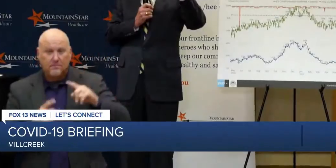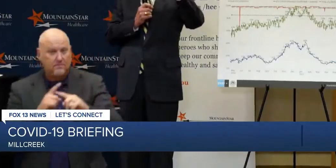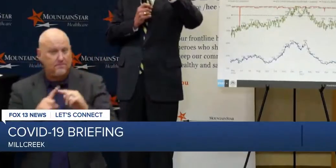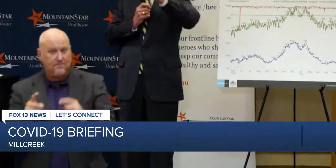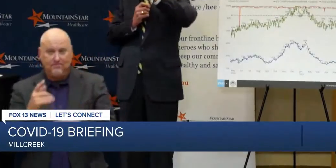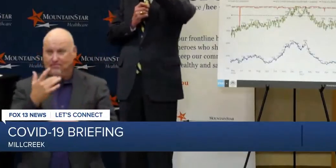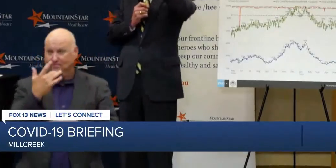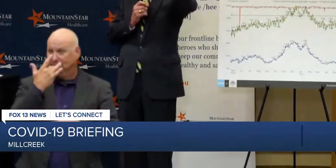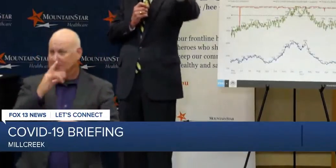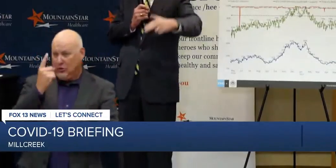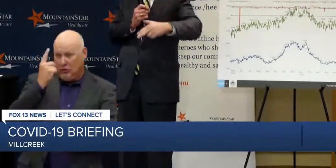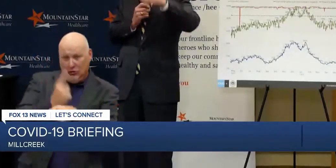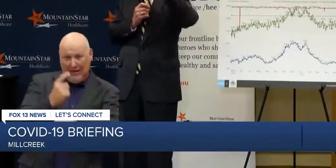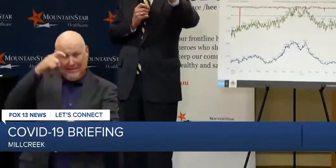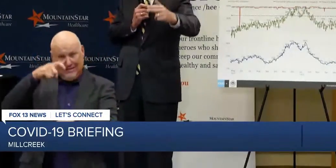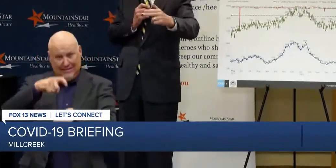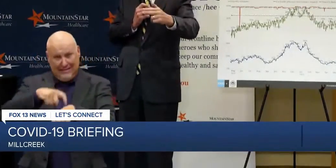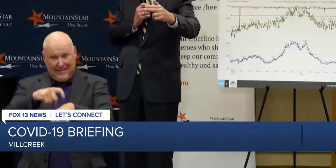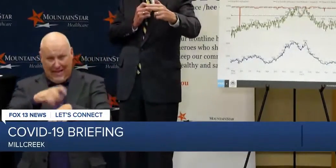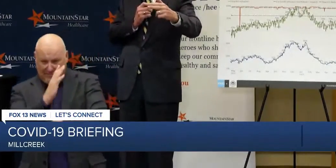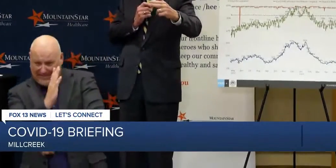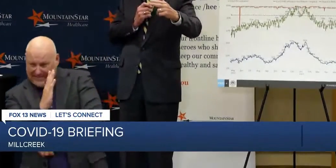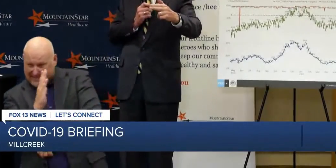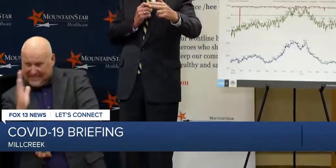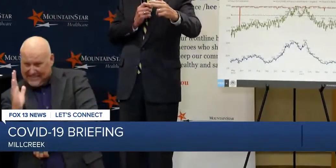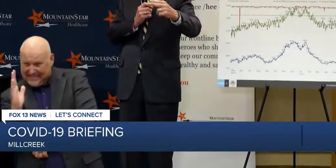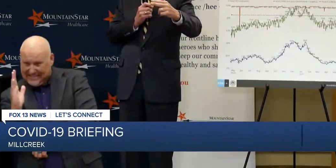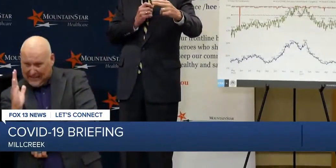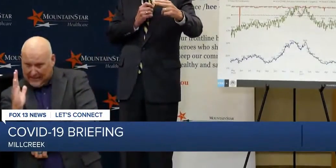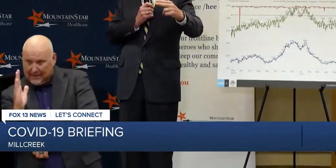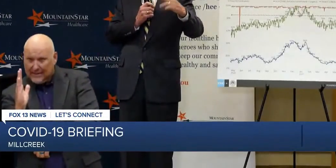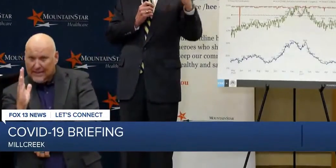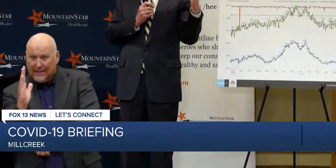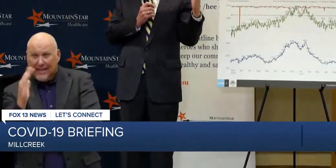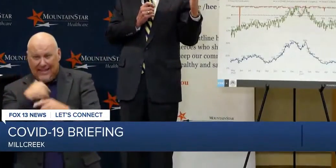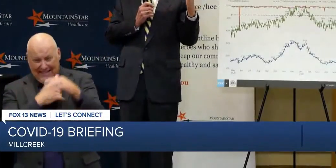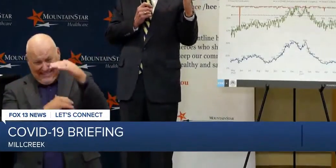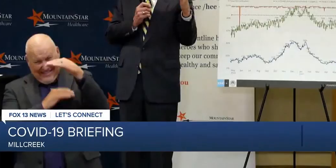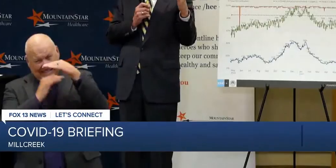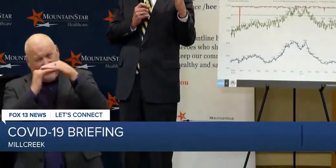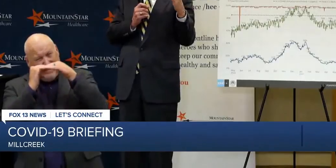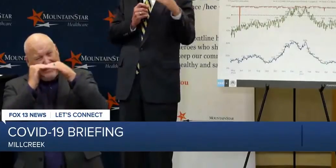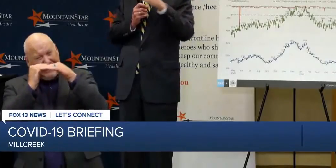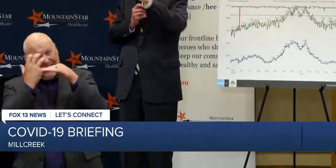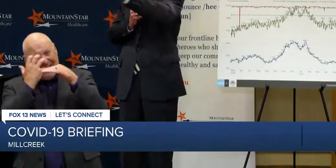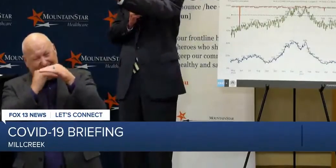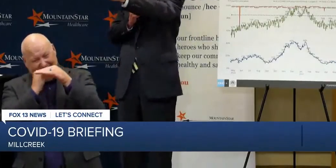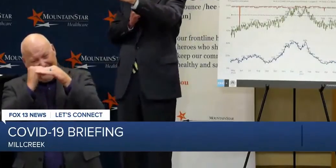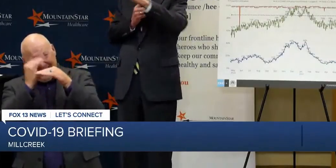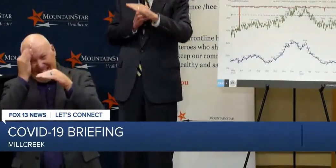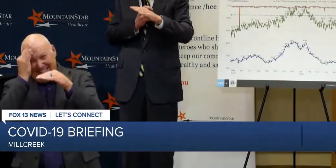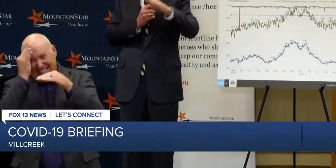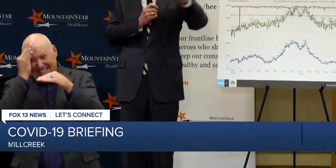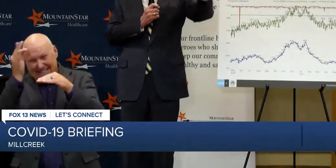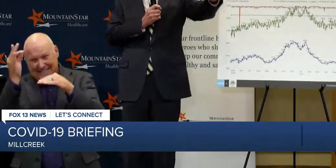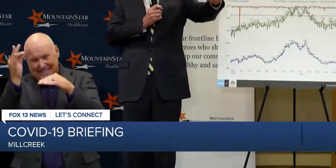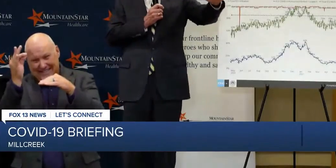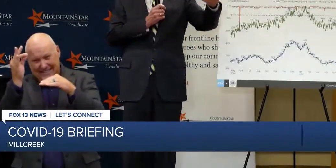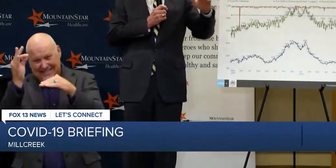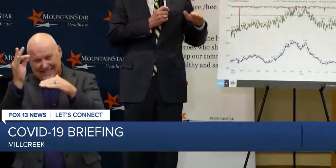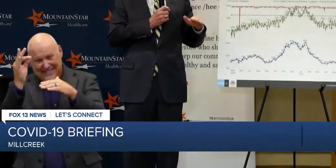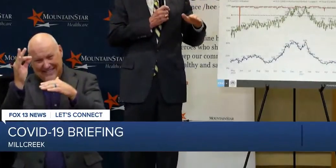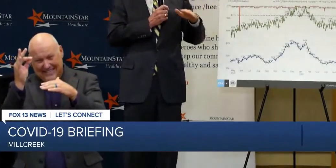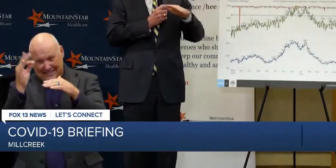providentially, we escaped overspilling the dam. We didn't have any beds left. We were shifting from hospital